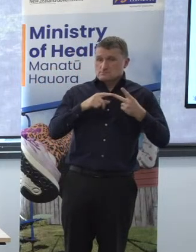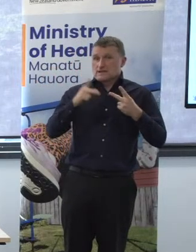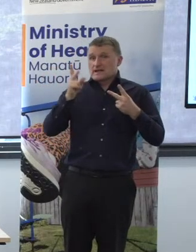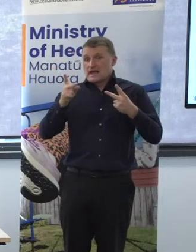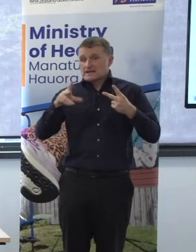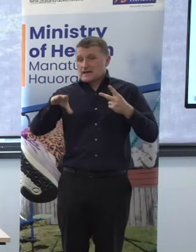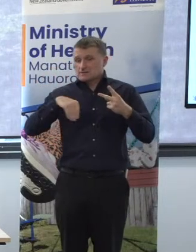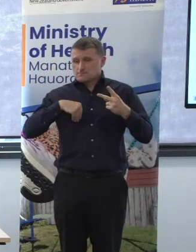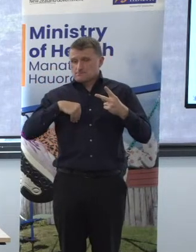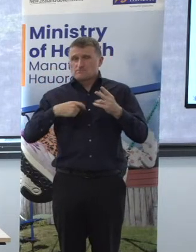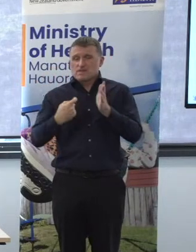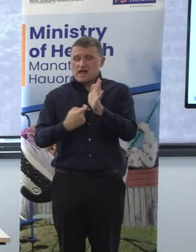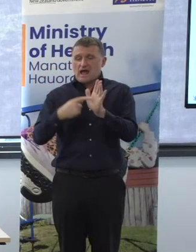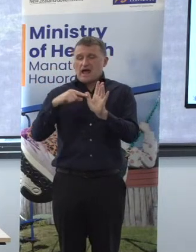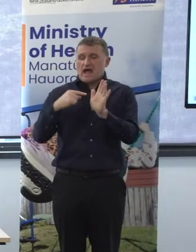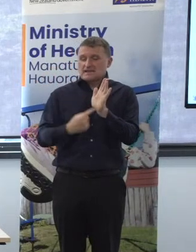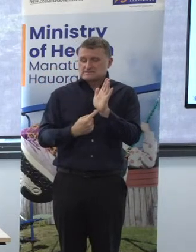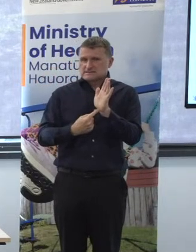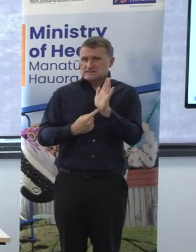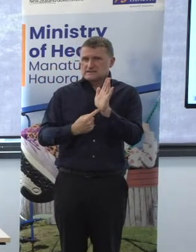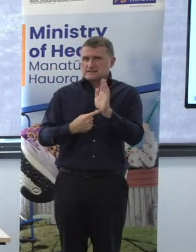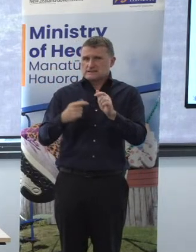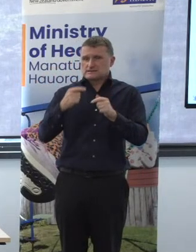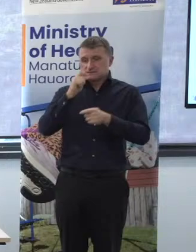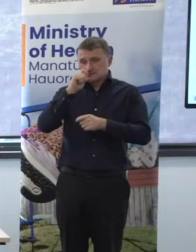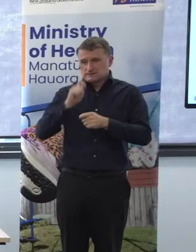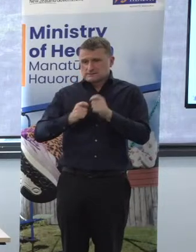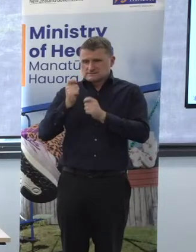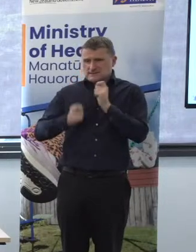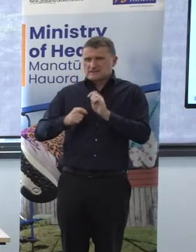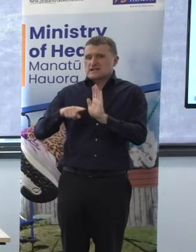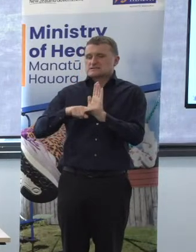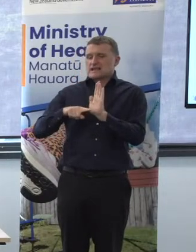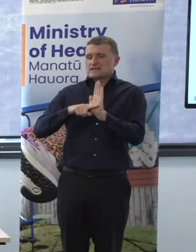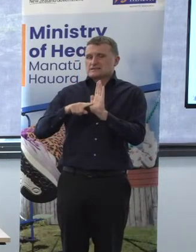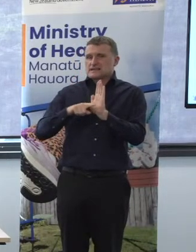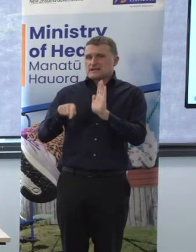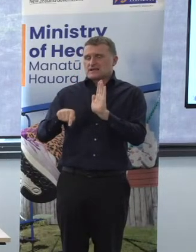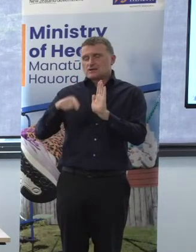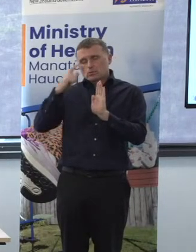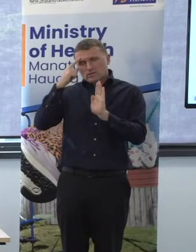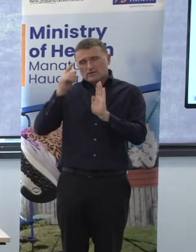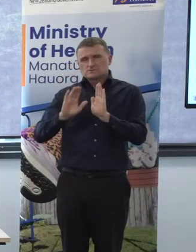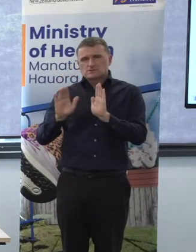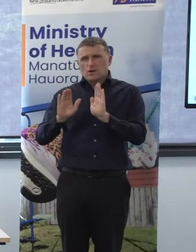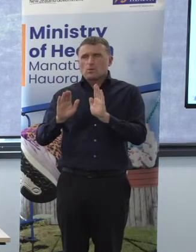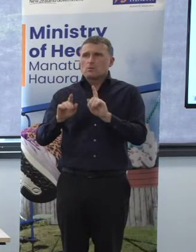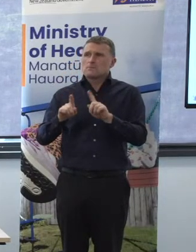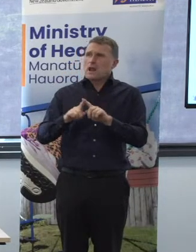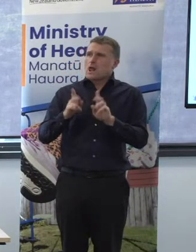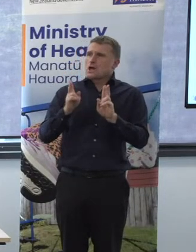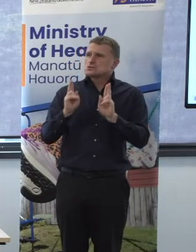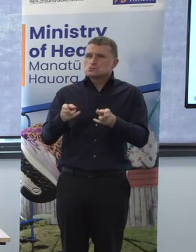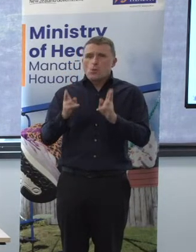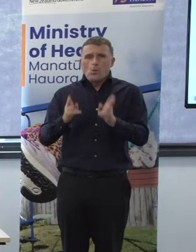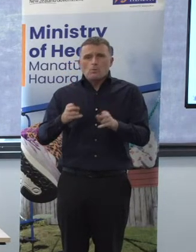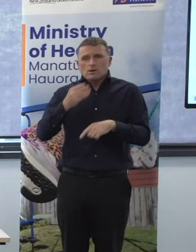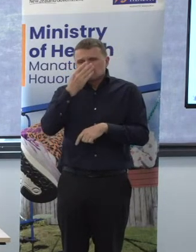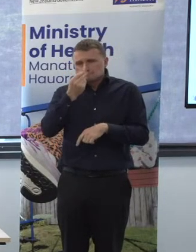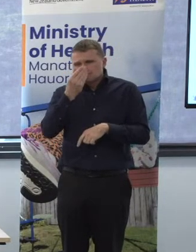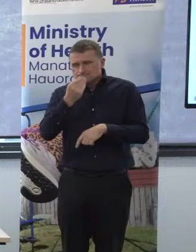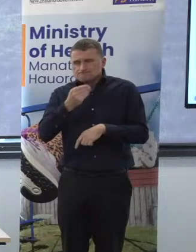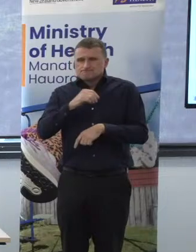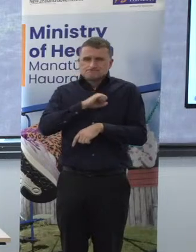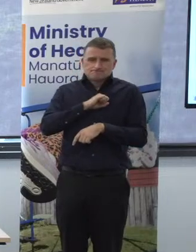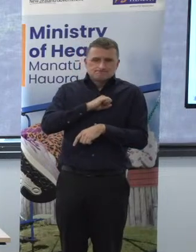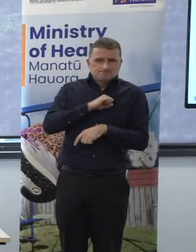is negative, it would tend to point to it not being the situation. But of course, the symptoms of a common cold or even the early stages of flu are